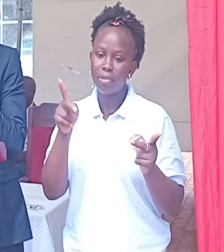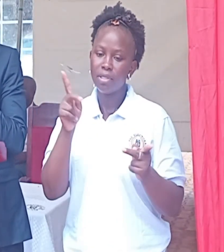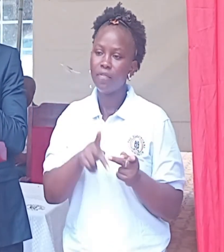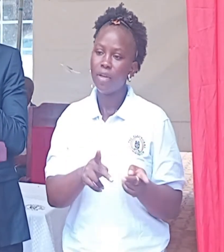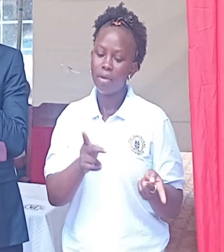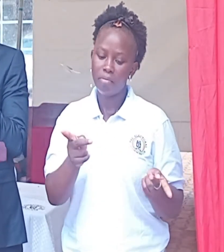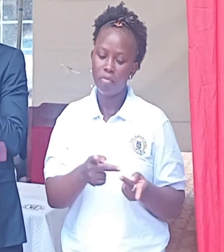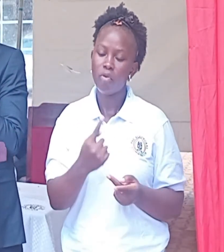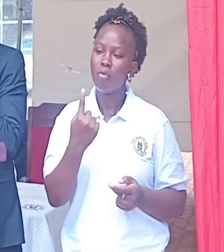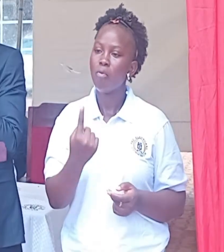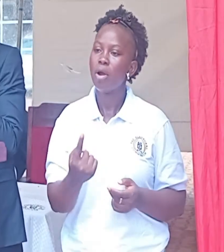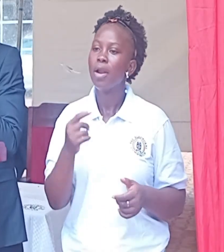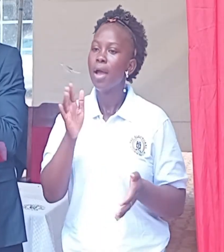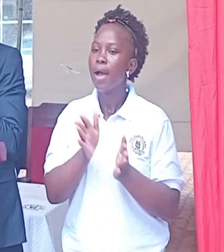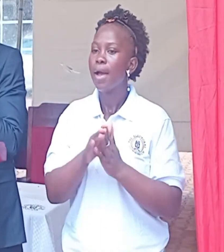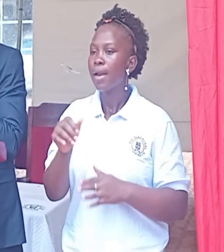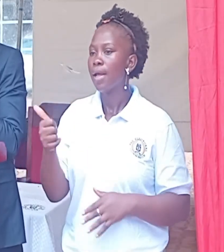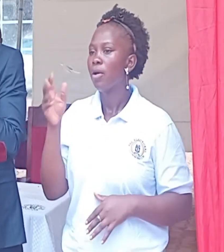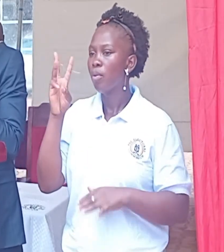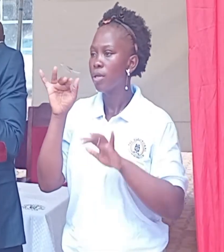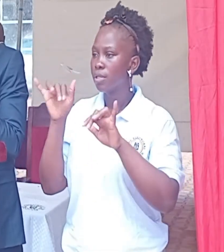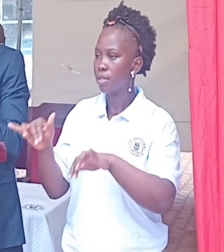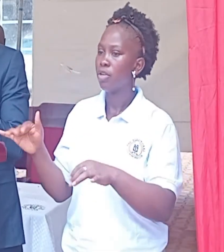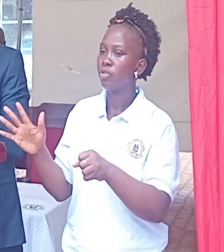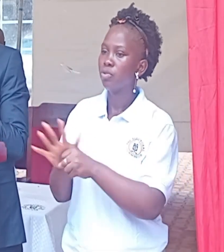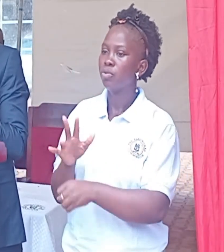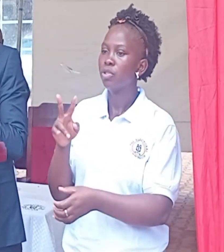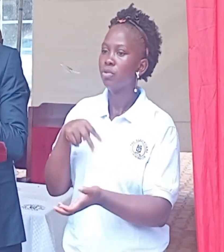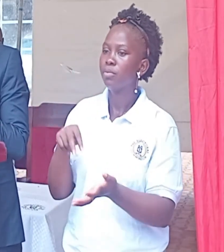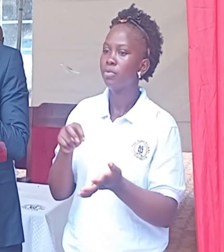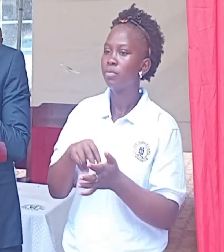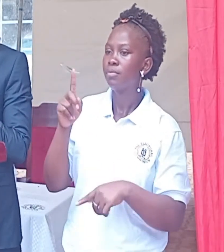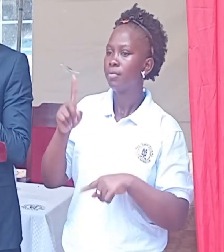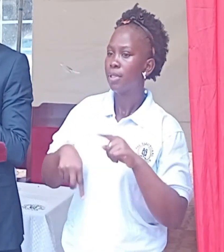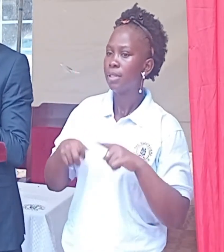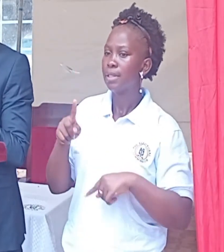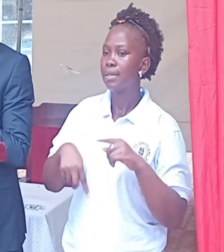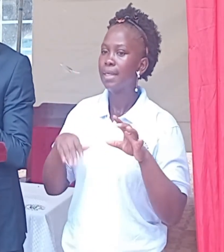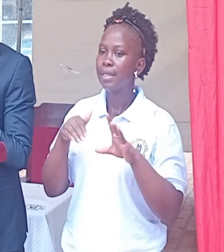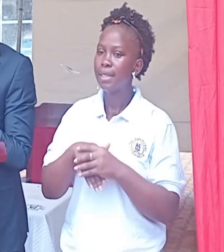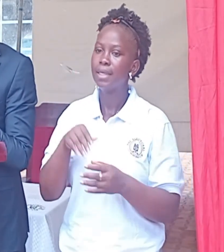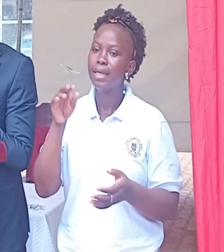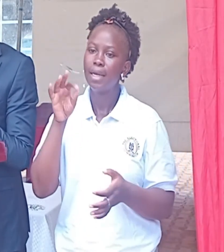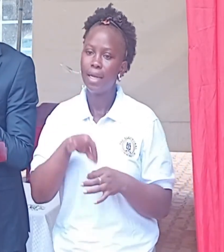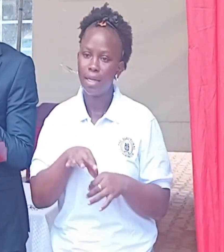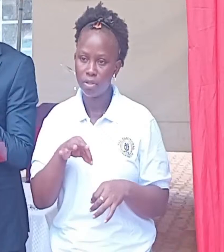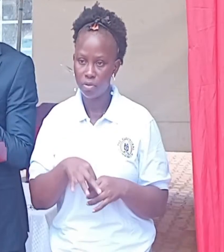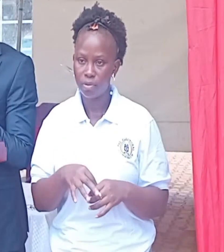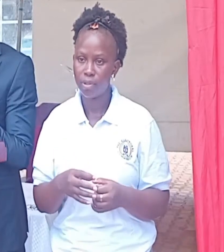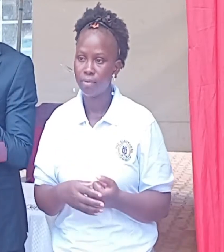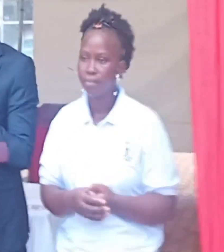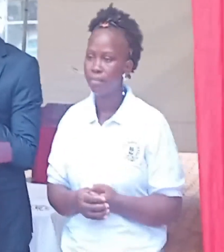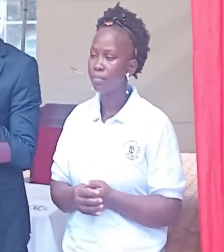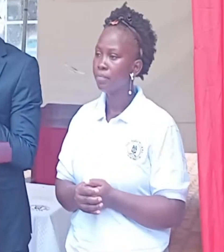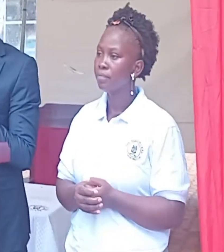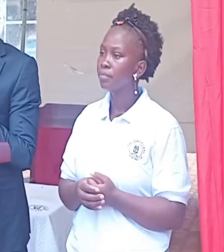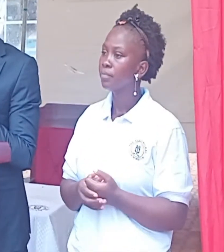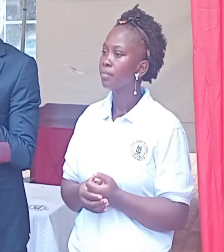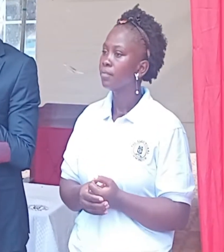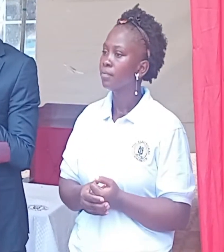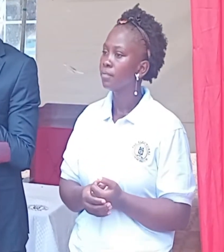slot. And the others will remain duly nominated to participate in the elections.